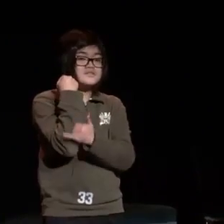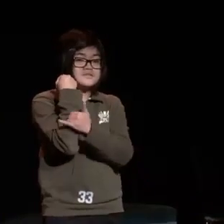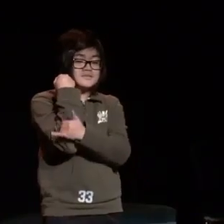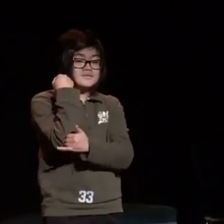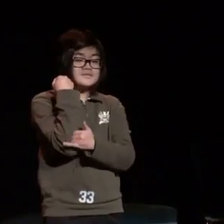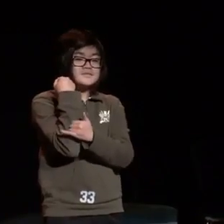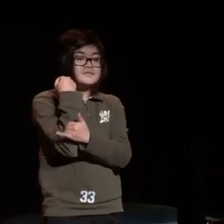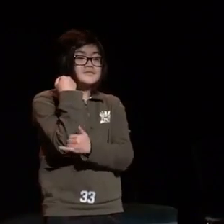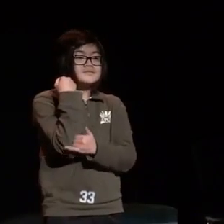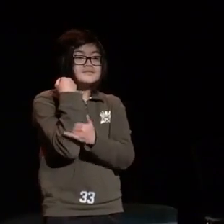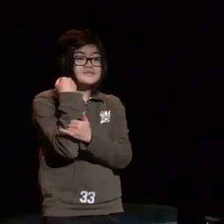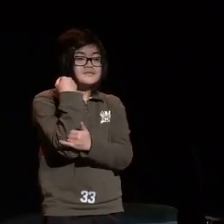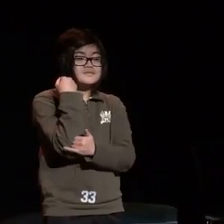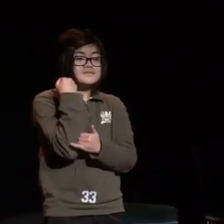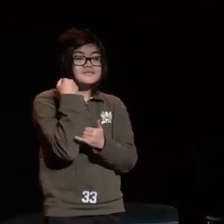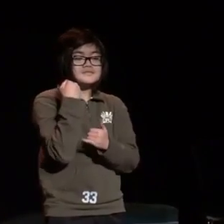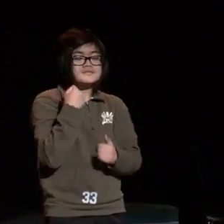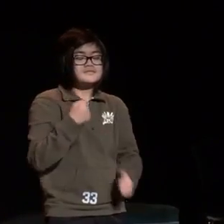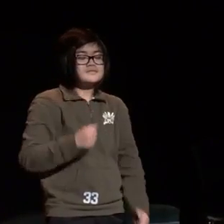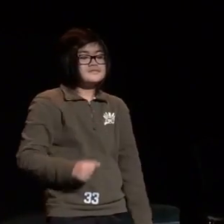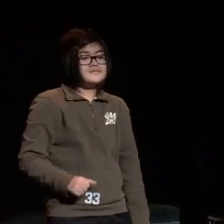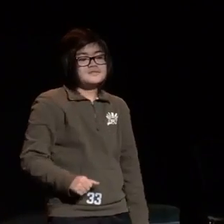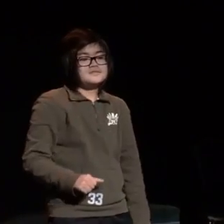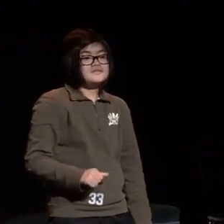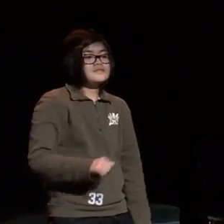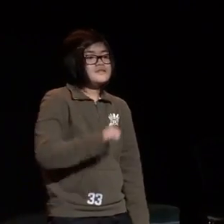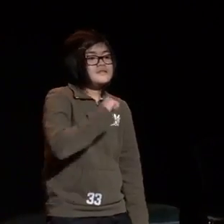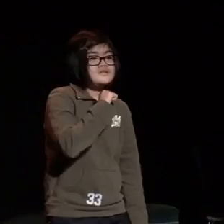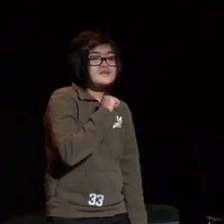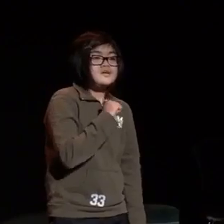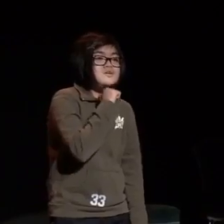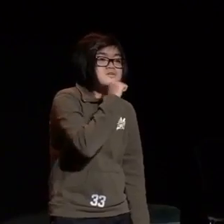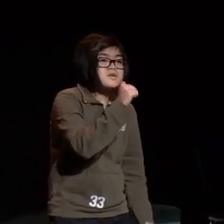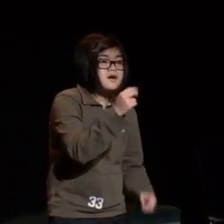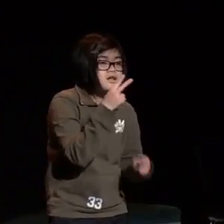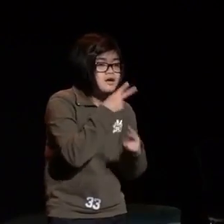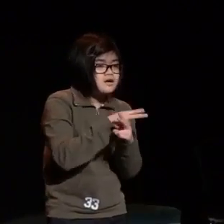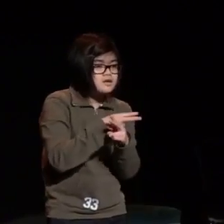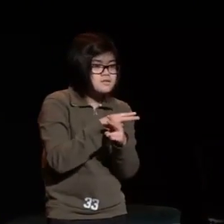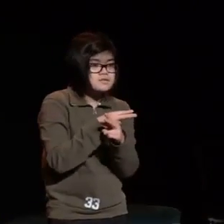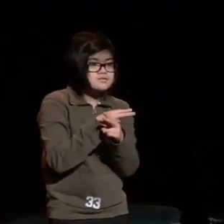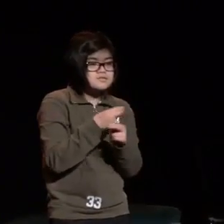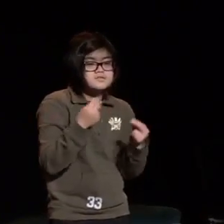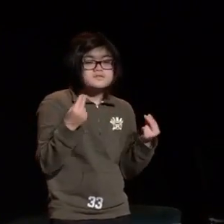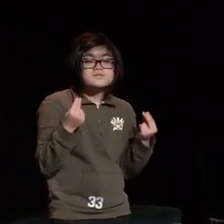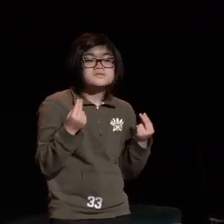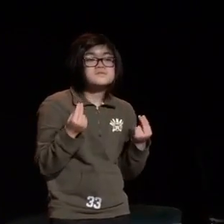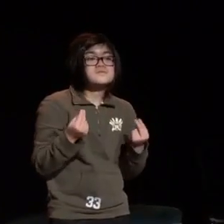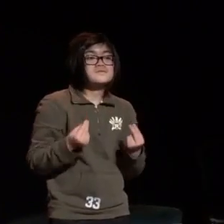Sonny's I think Sonny's do,